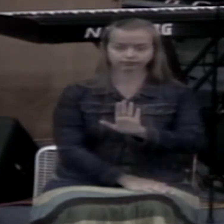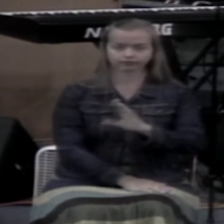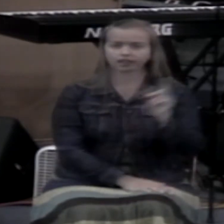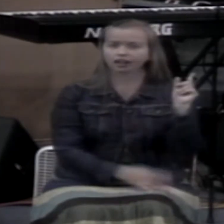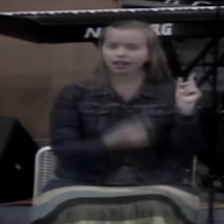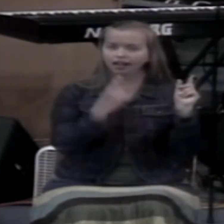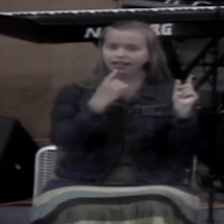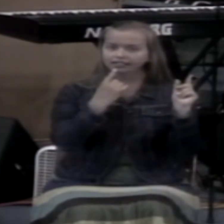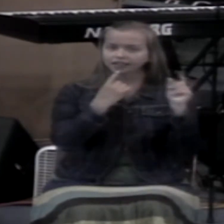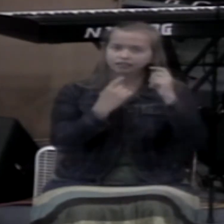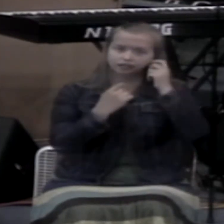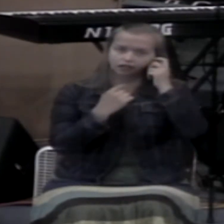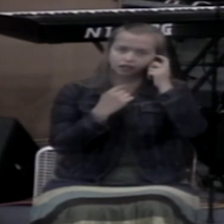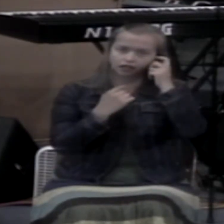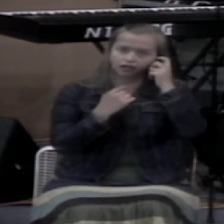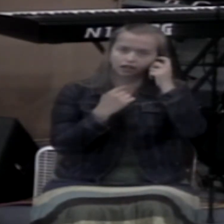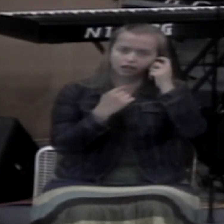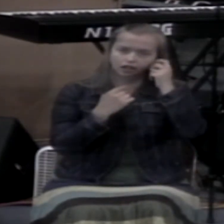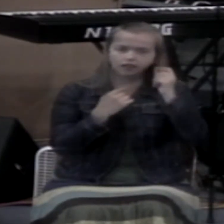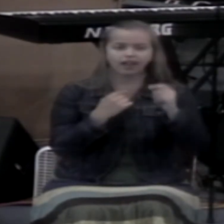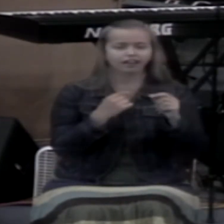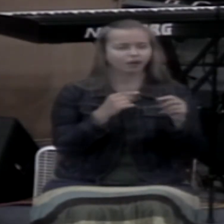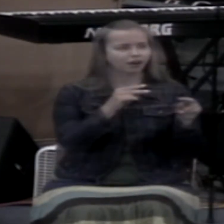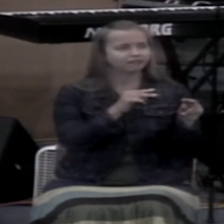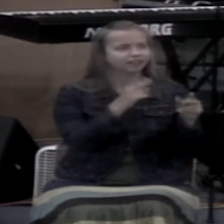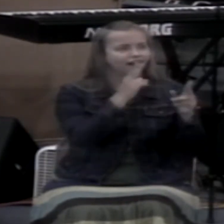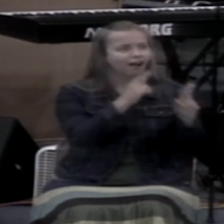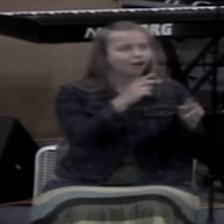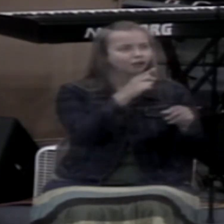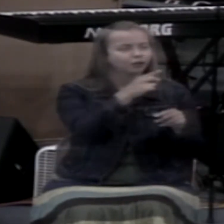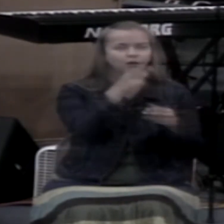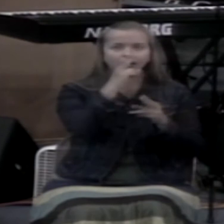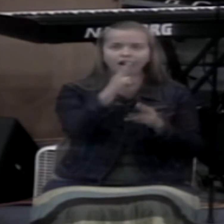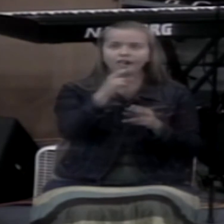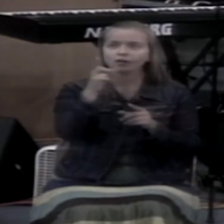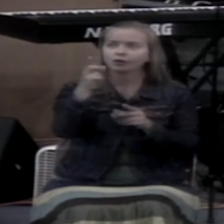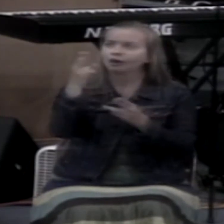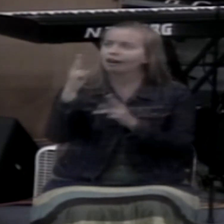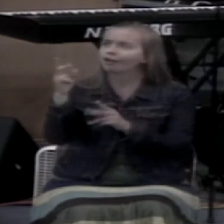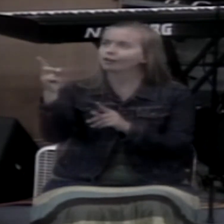Now, we know according to Scripture that,